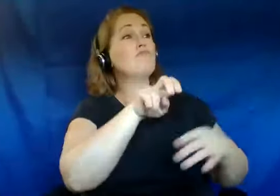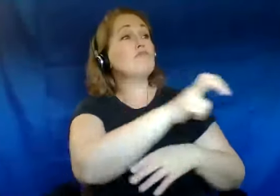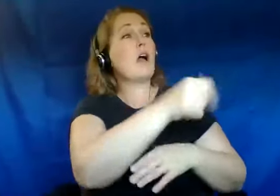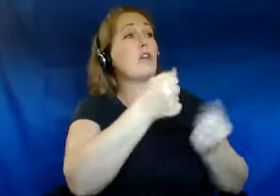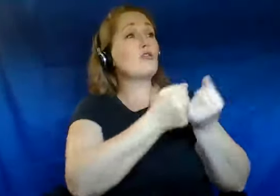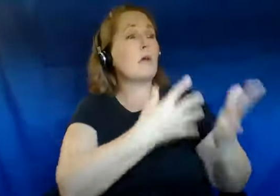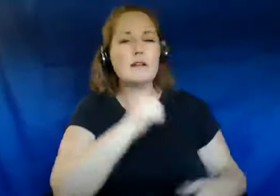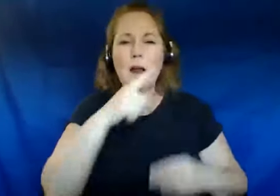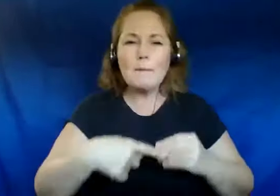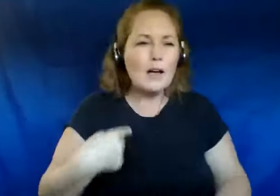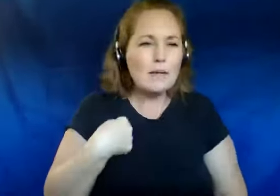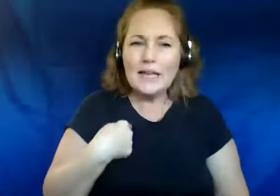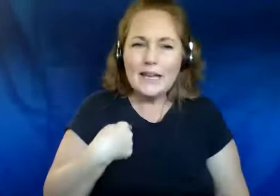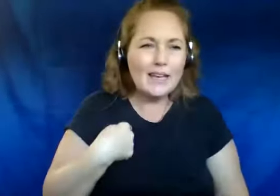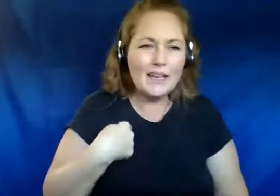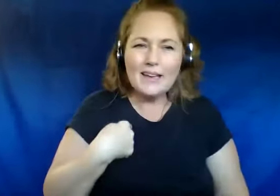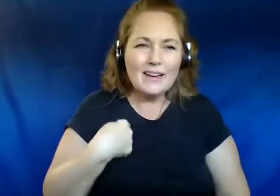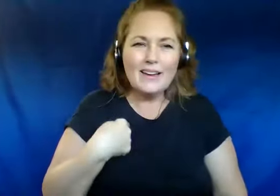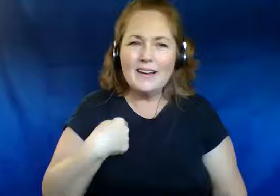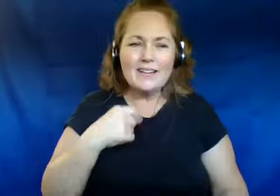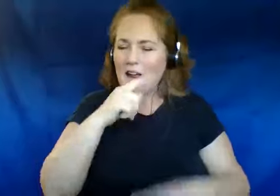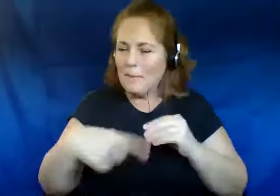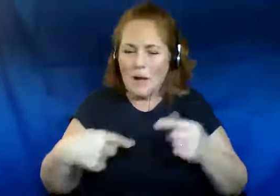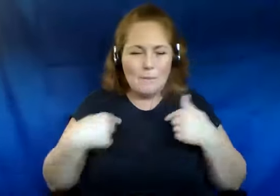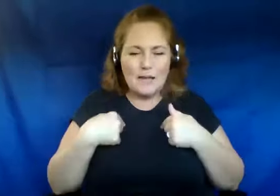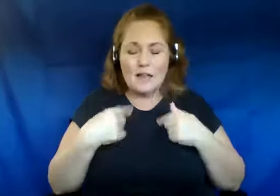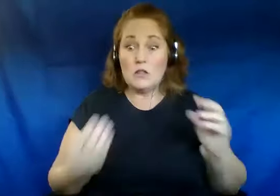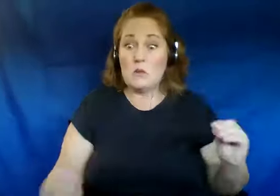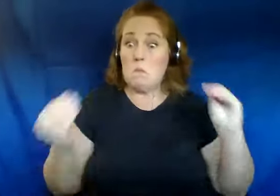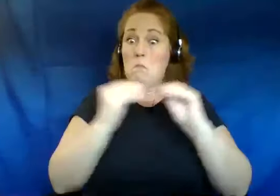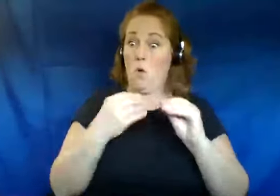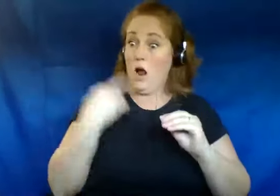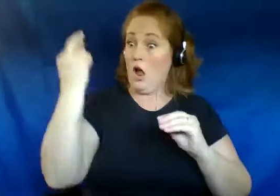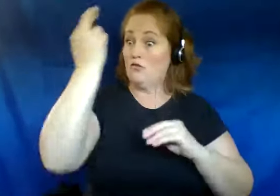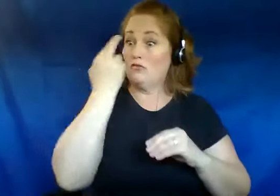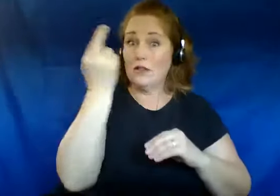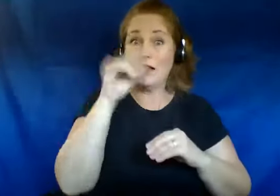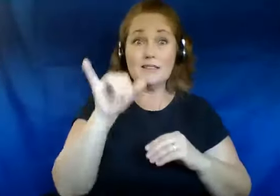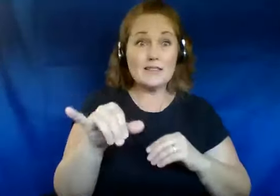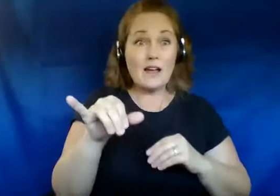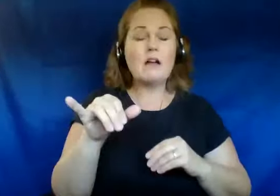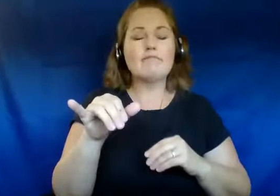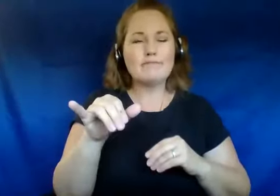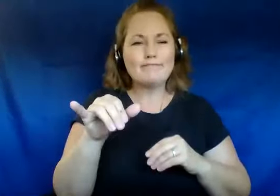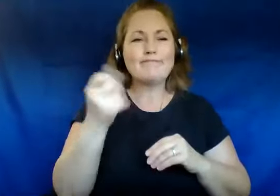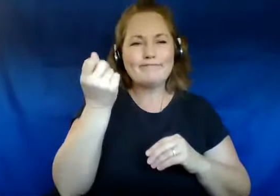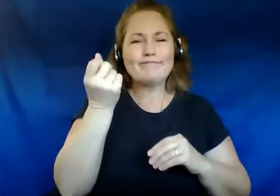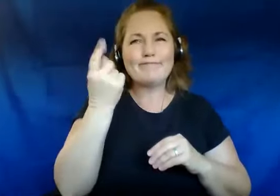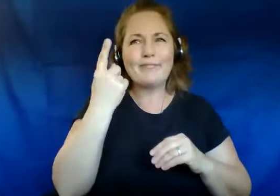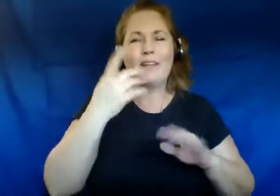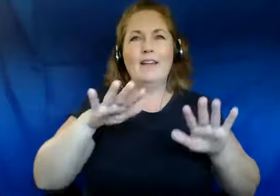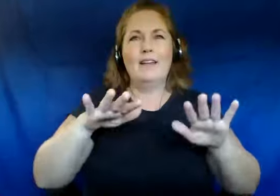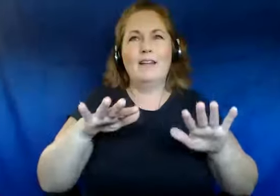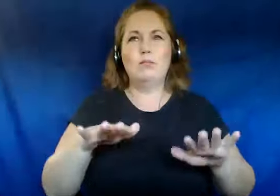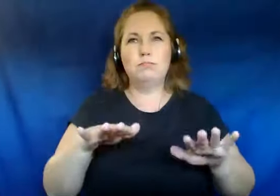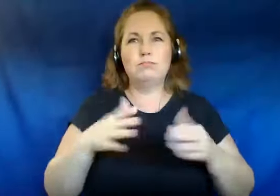me. And the more I know that it's not about me, the more ease and